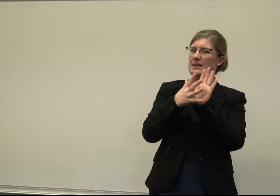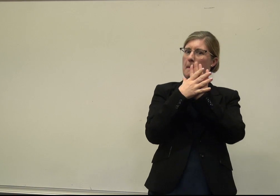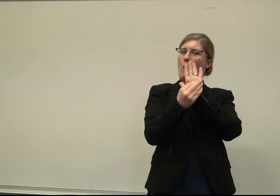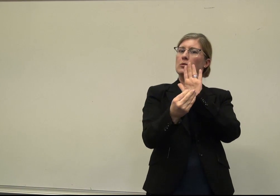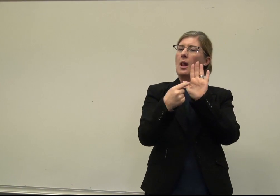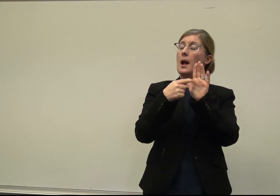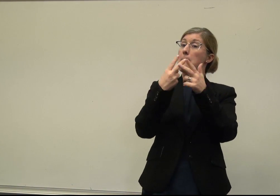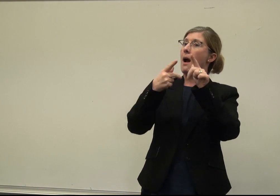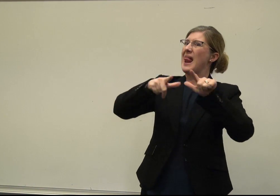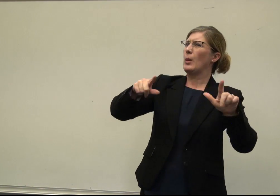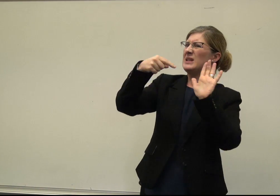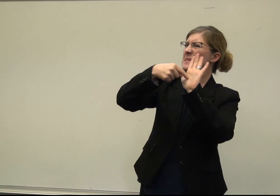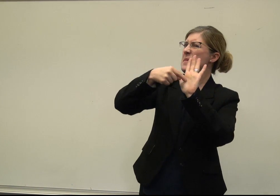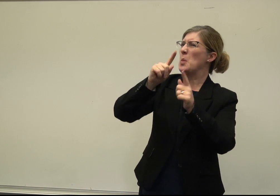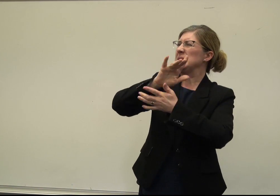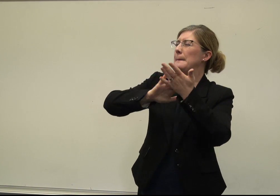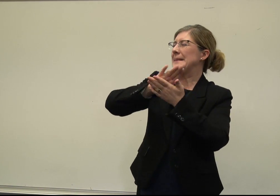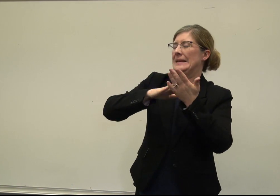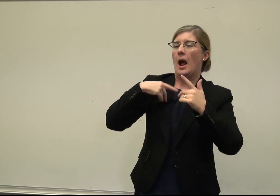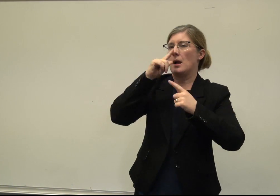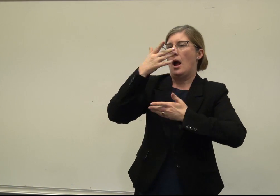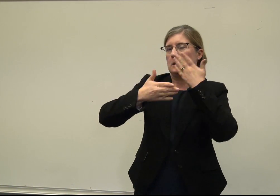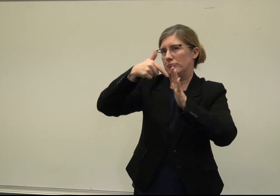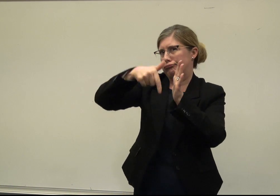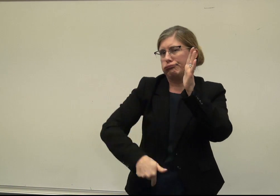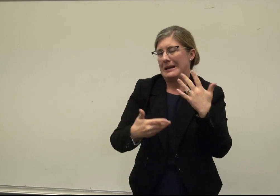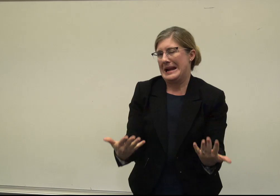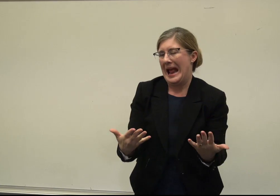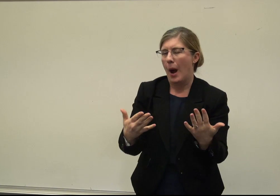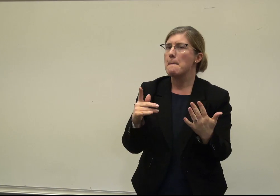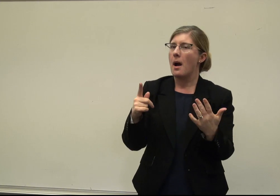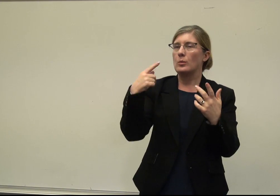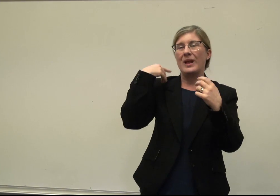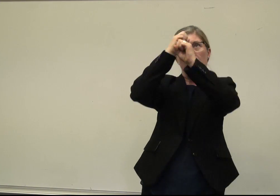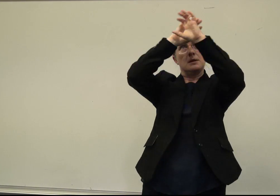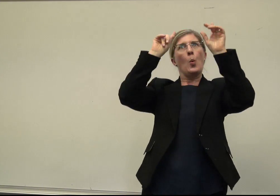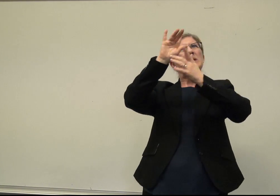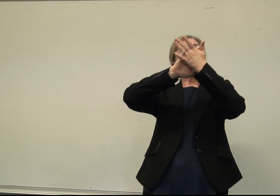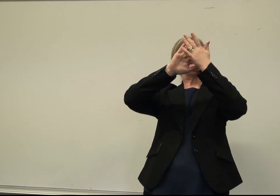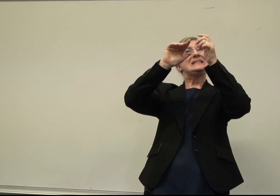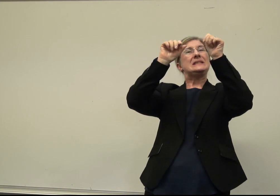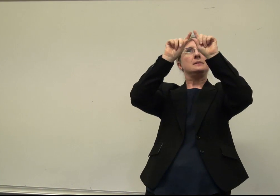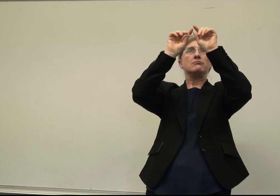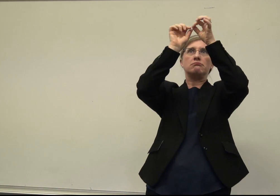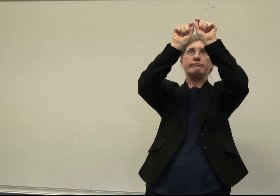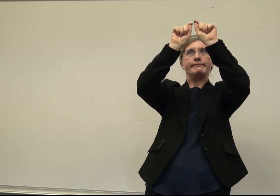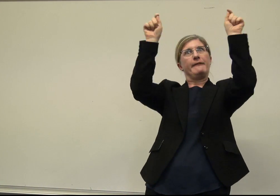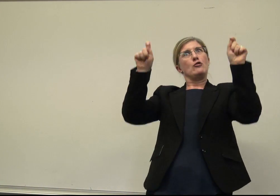me too long to go into. But it's very important information that shows that,